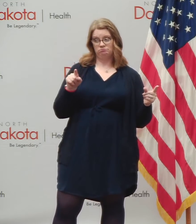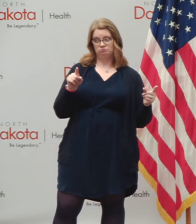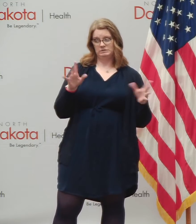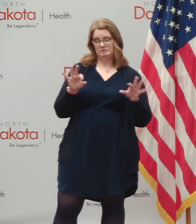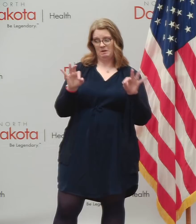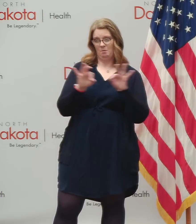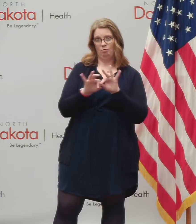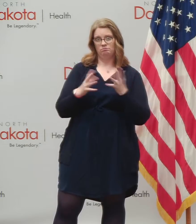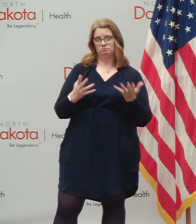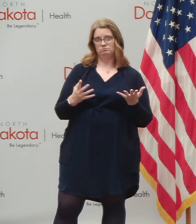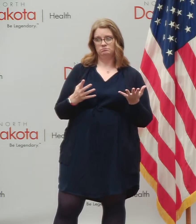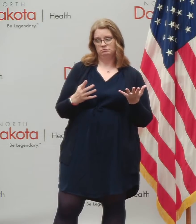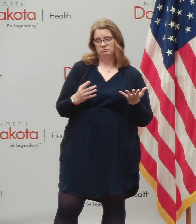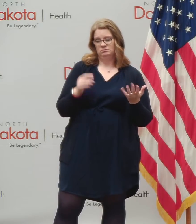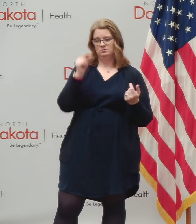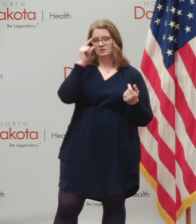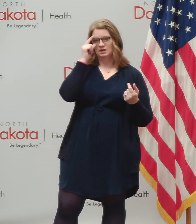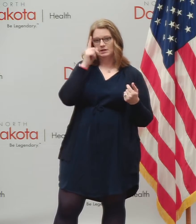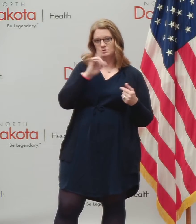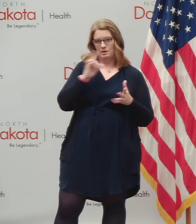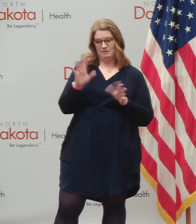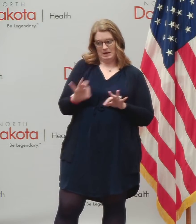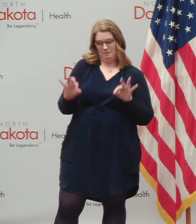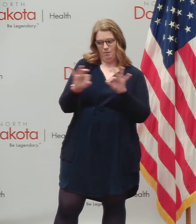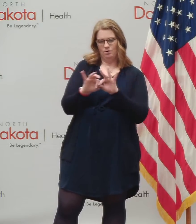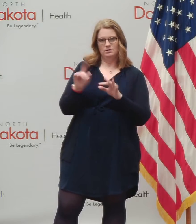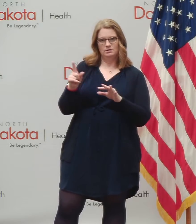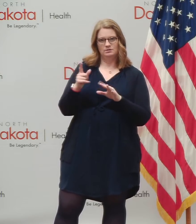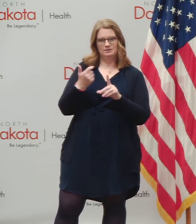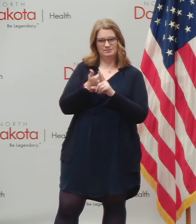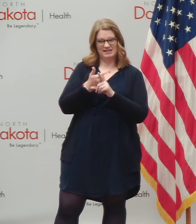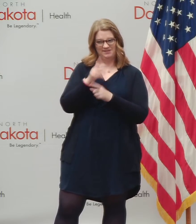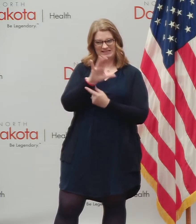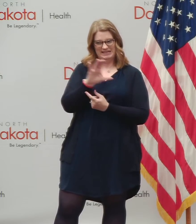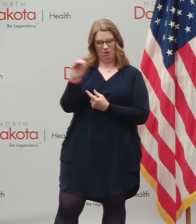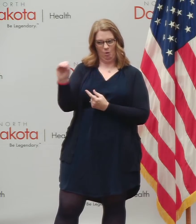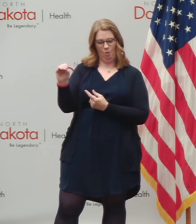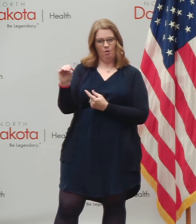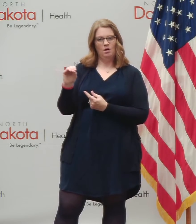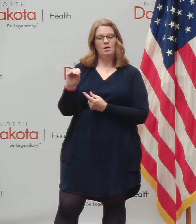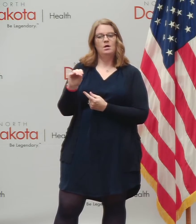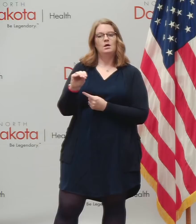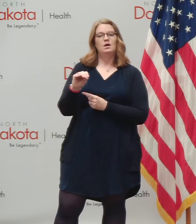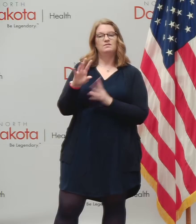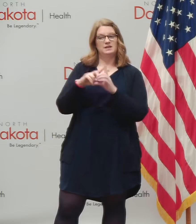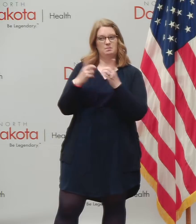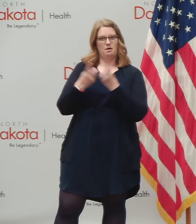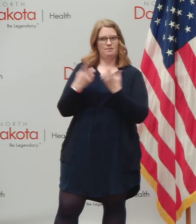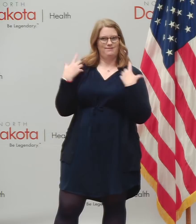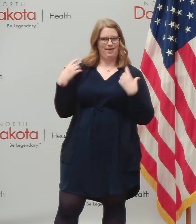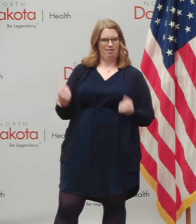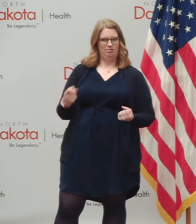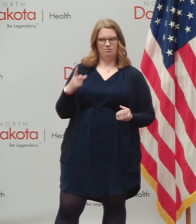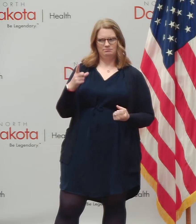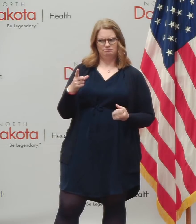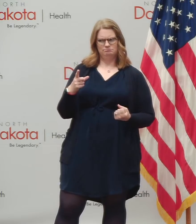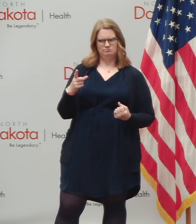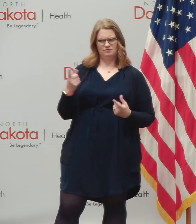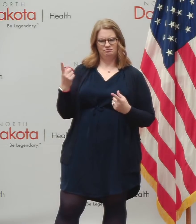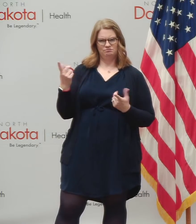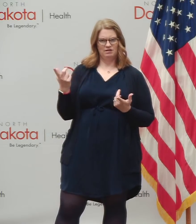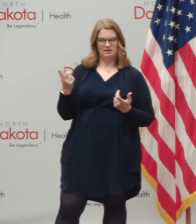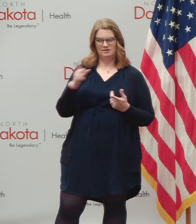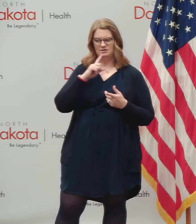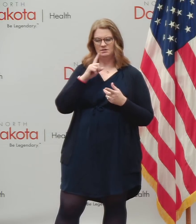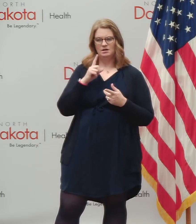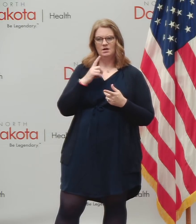been a sort of a steady person at the helm as effectively the chief operating officer of the Department of Health, and